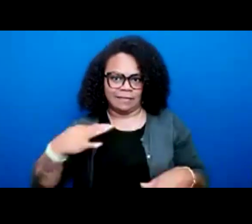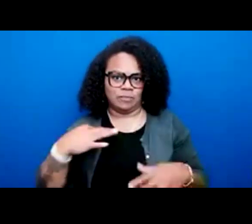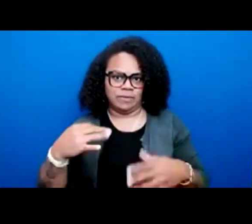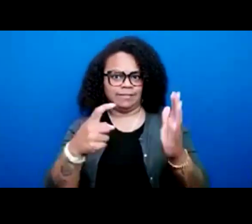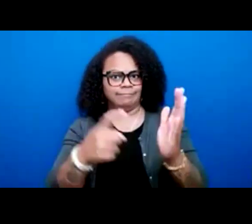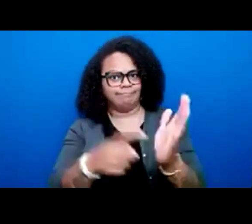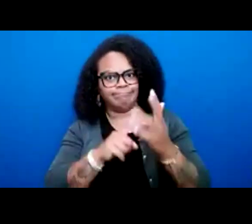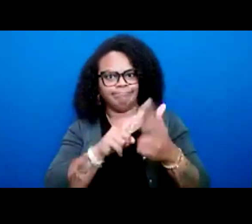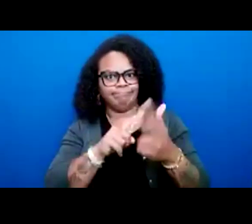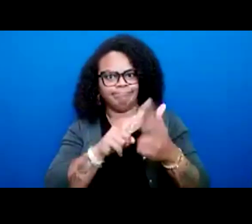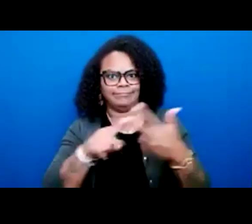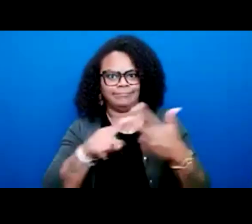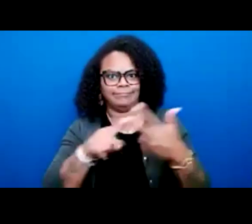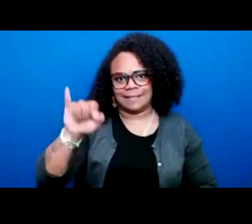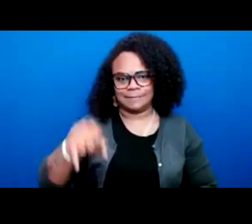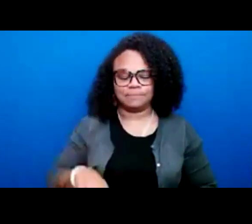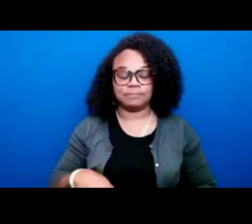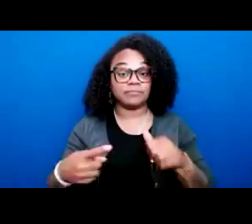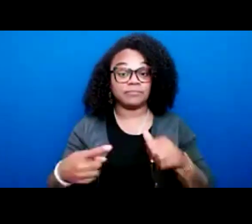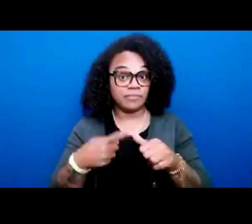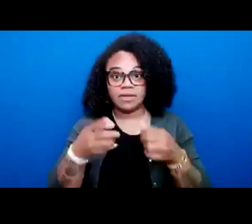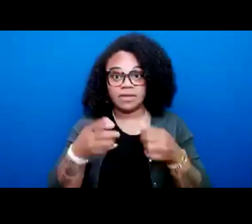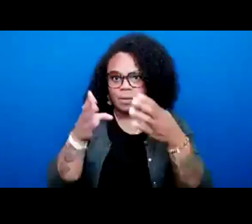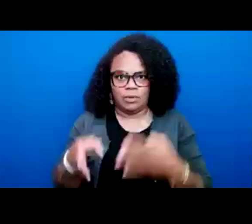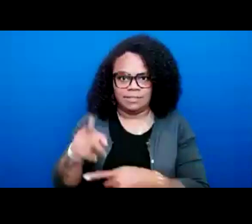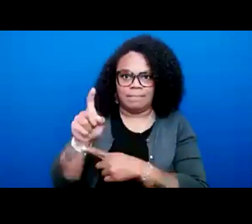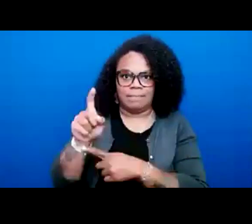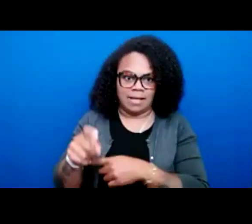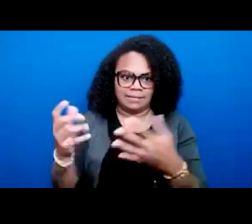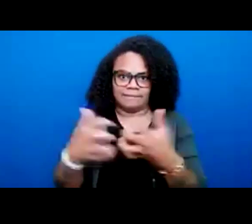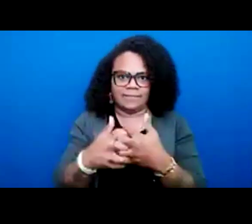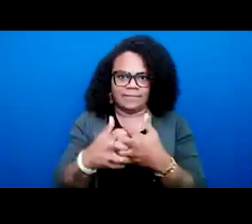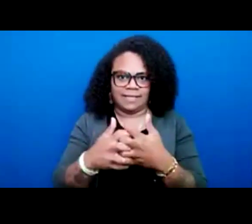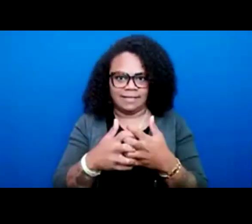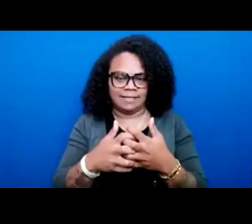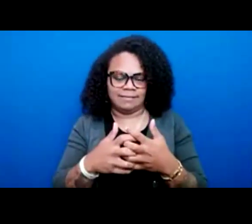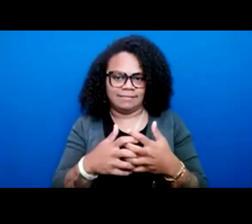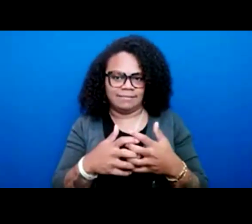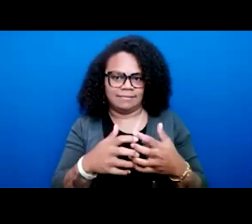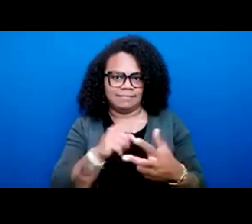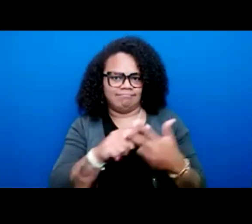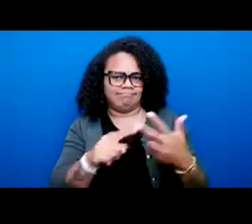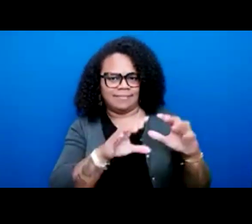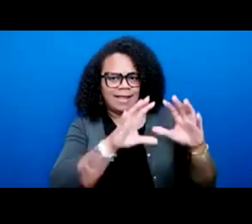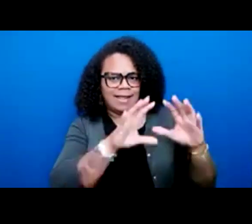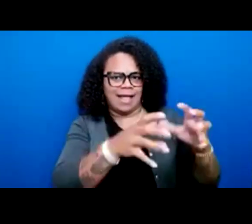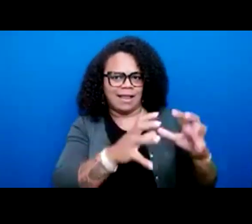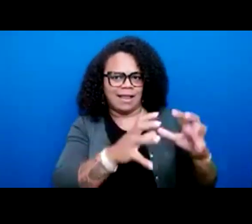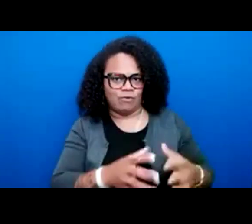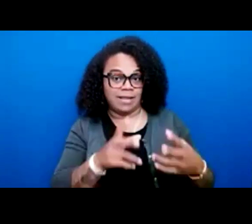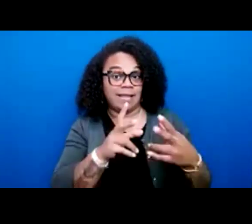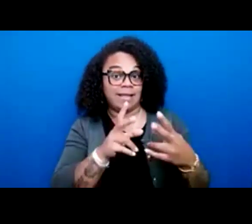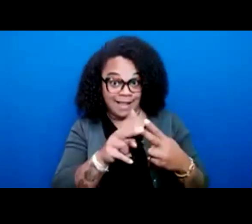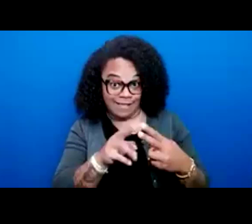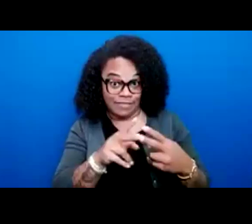SSI. First, a person must fall into a particular one of three categories. They must be either meeting the definition